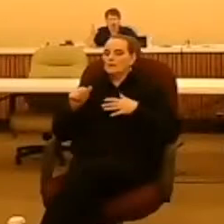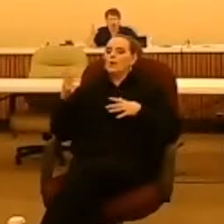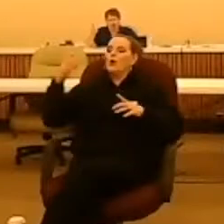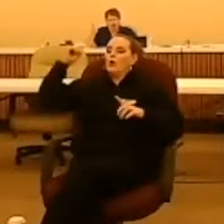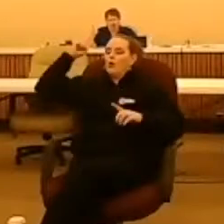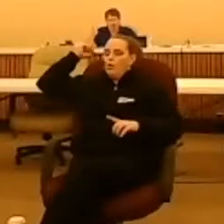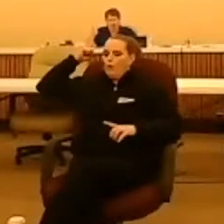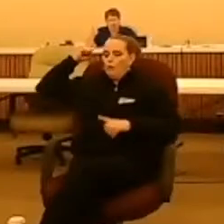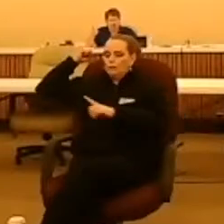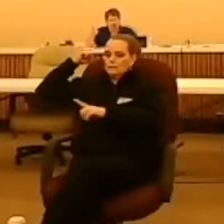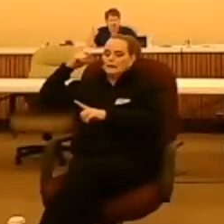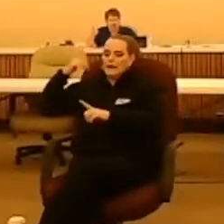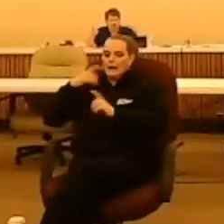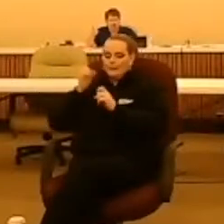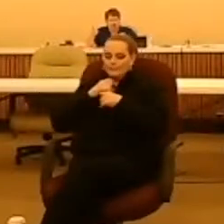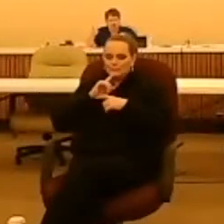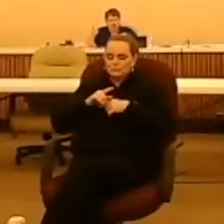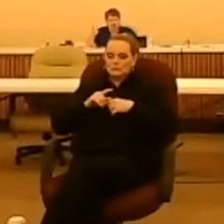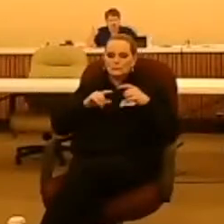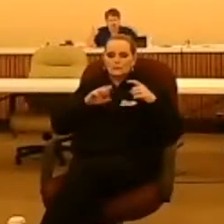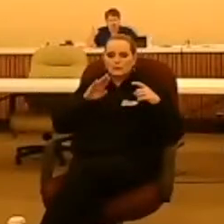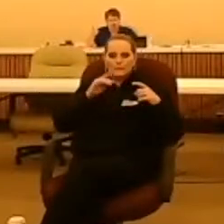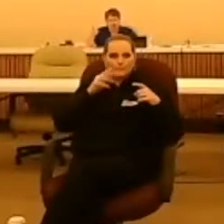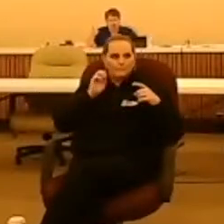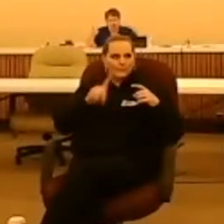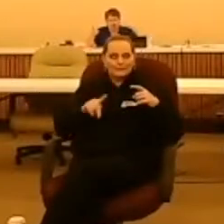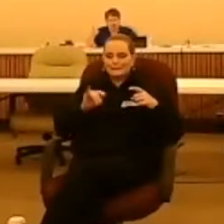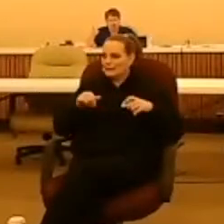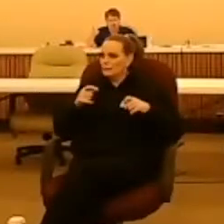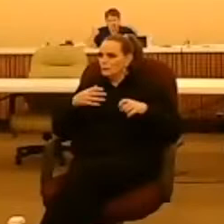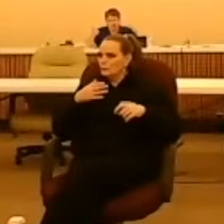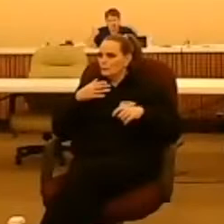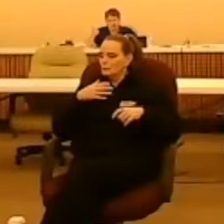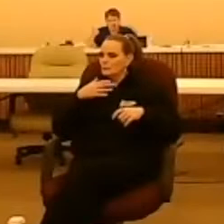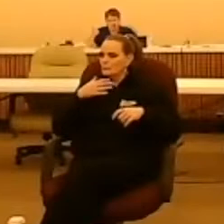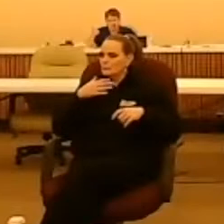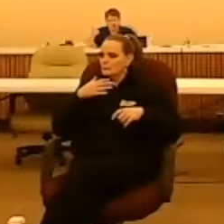to make sure. Becky, can you hear Scott when he's speaking?